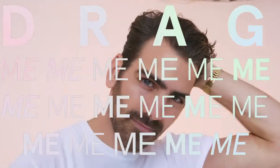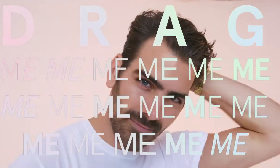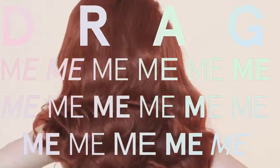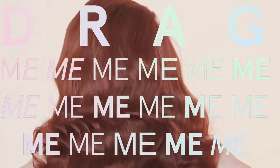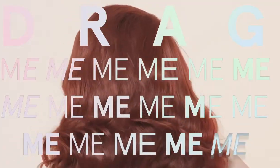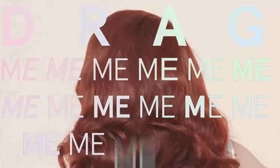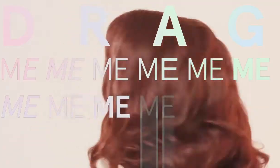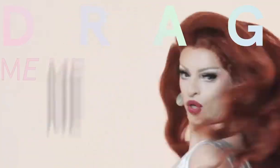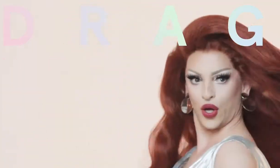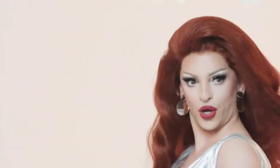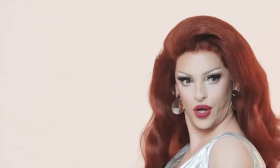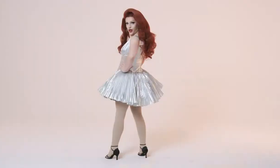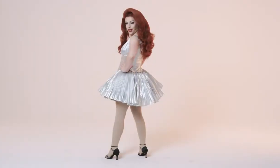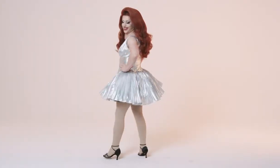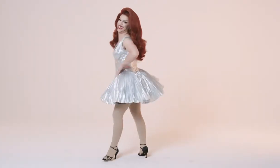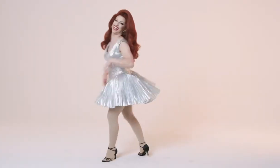Who is this? Huh?